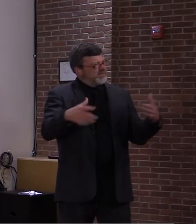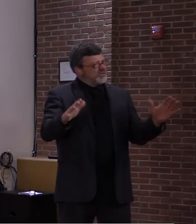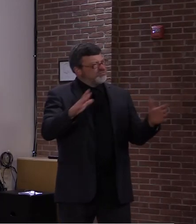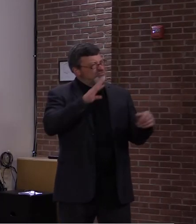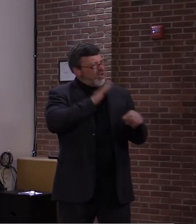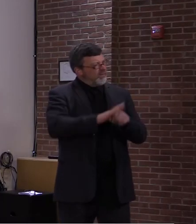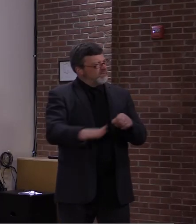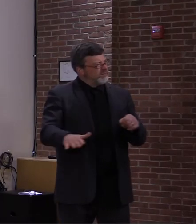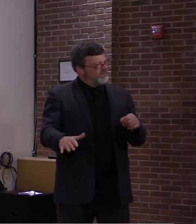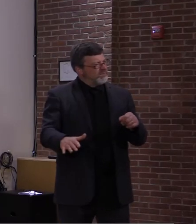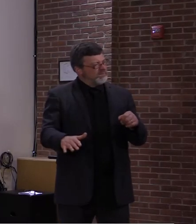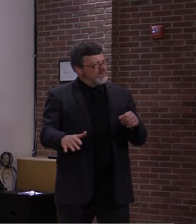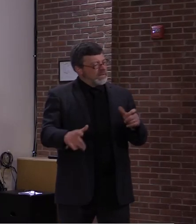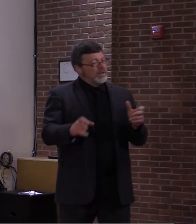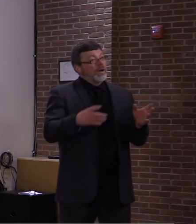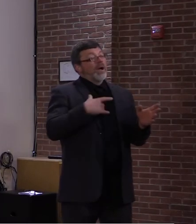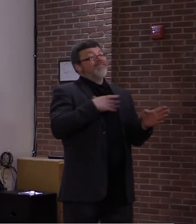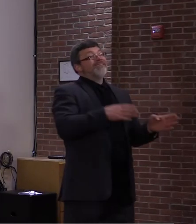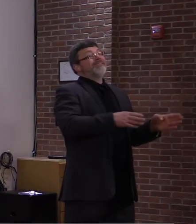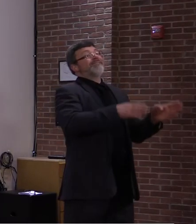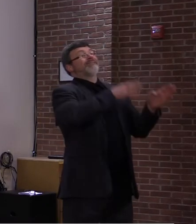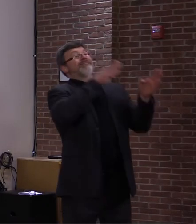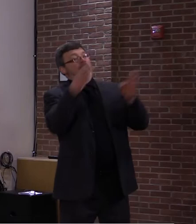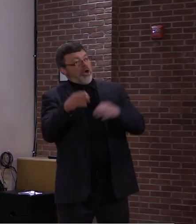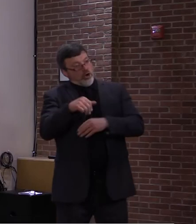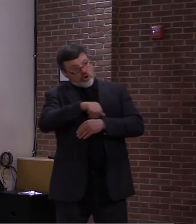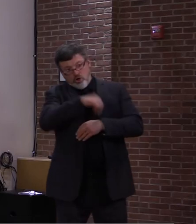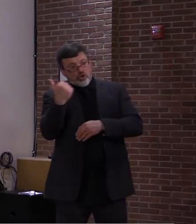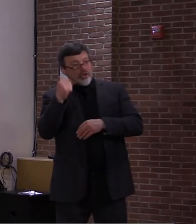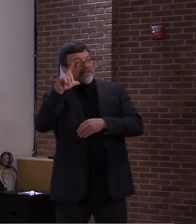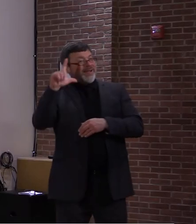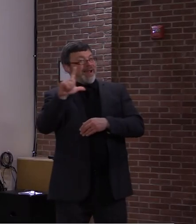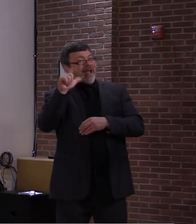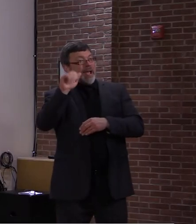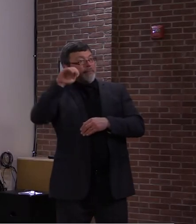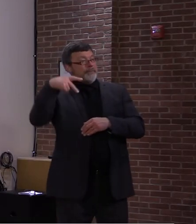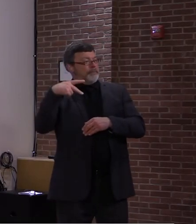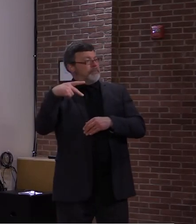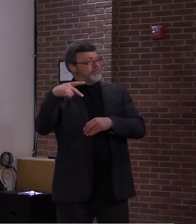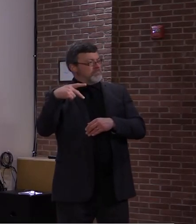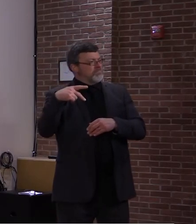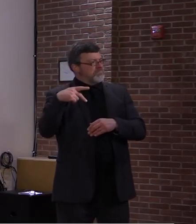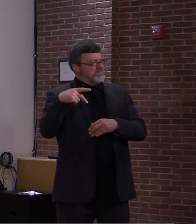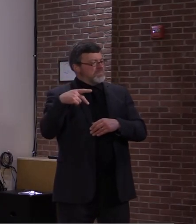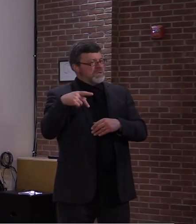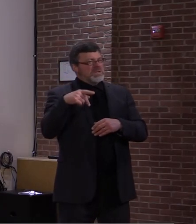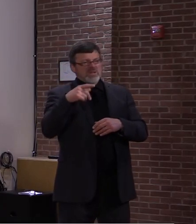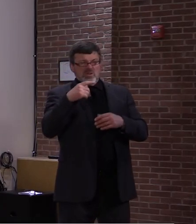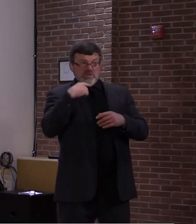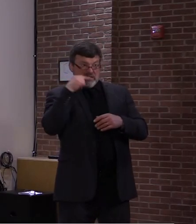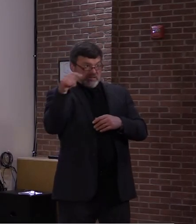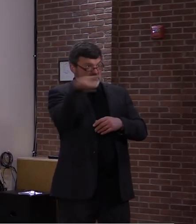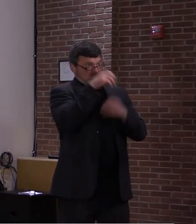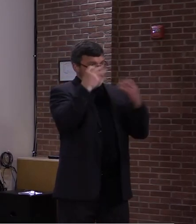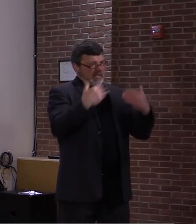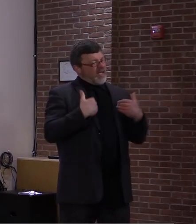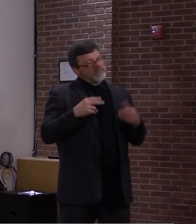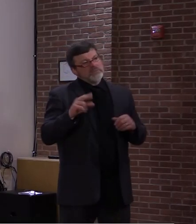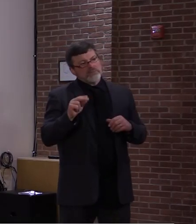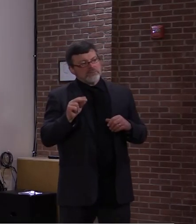an equivalent to a PCR, but that's going to be the minority. So we don't really have a way of